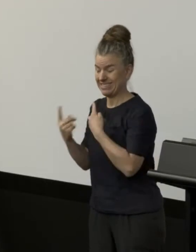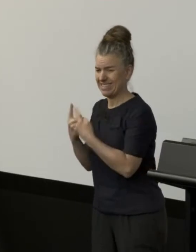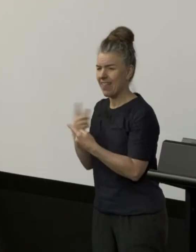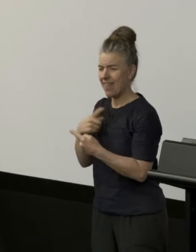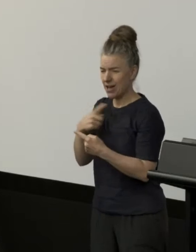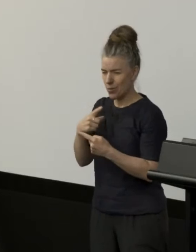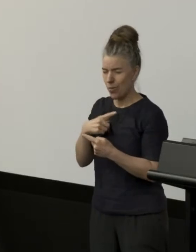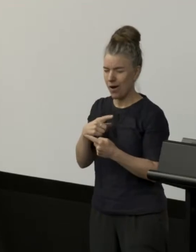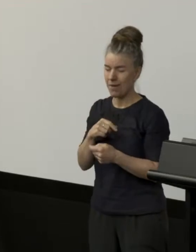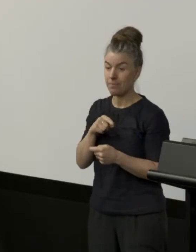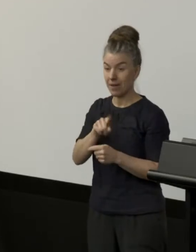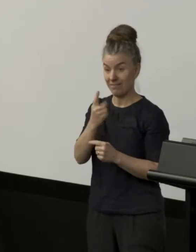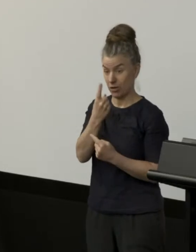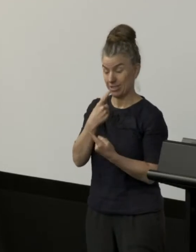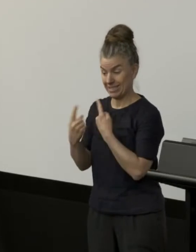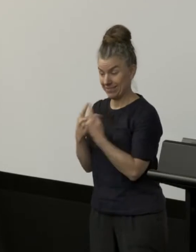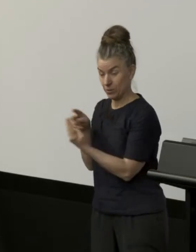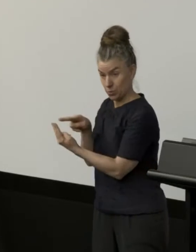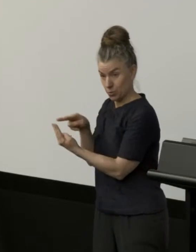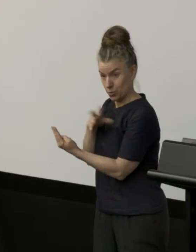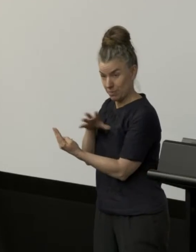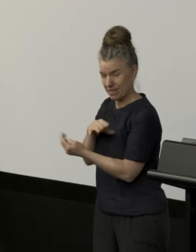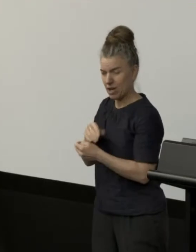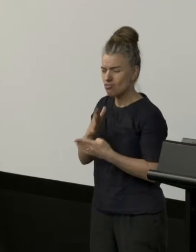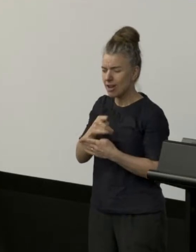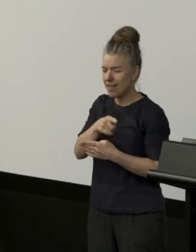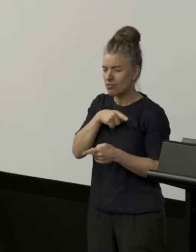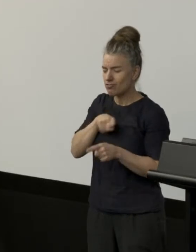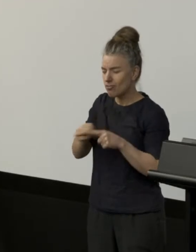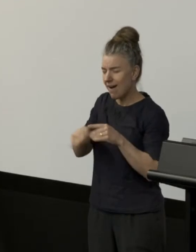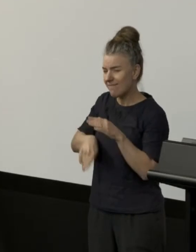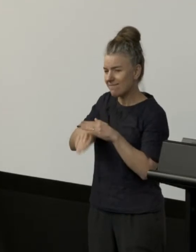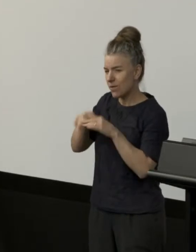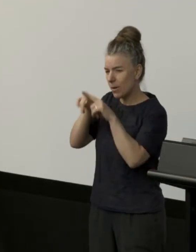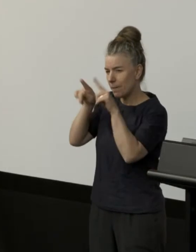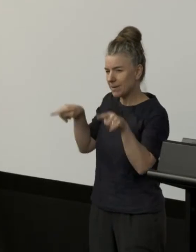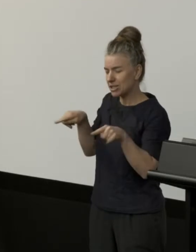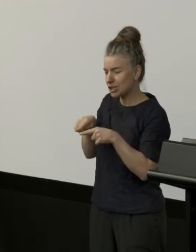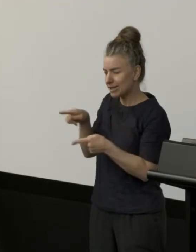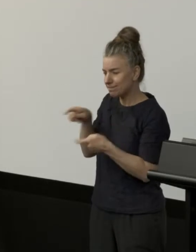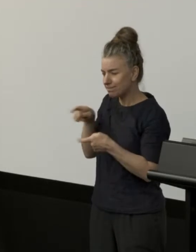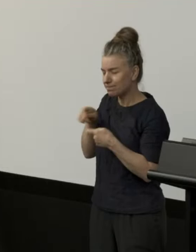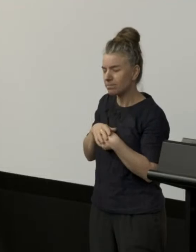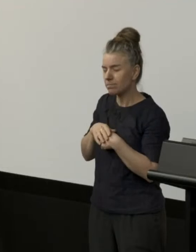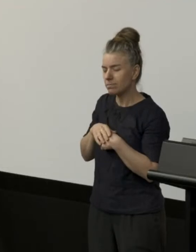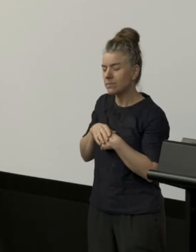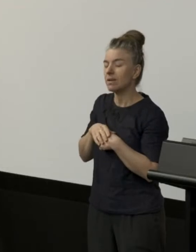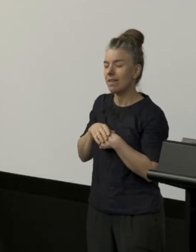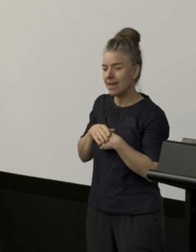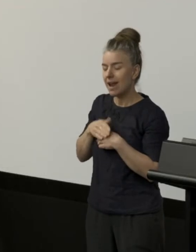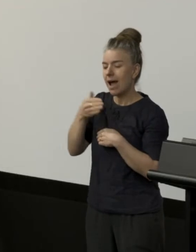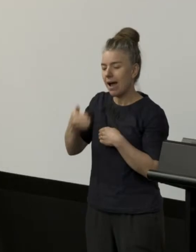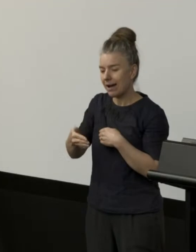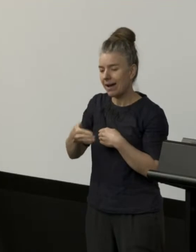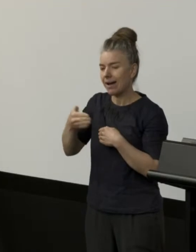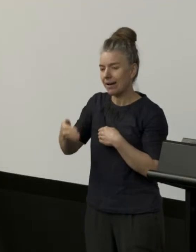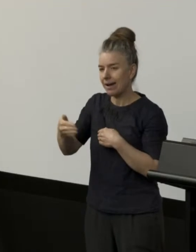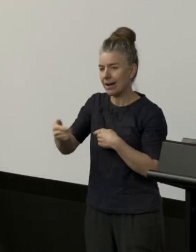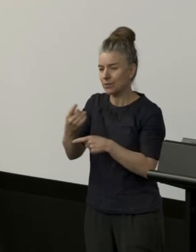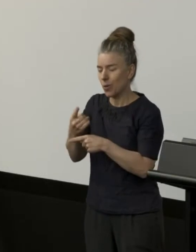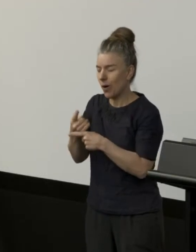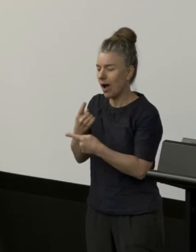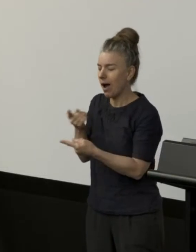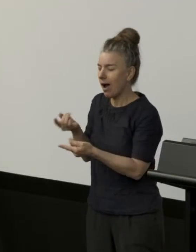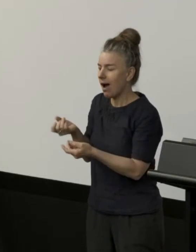go out. That was their initial interview, and what they're really trying to do is get the picture. It was in subsequent discussions that there was the information